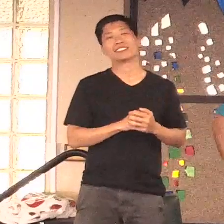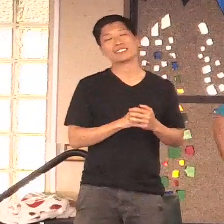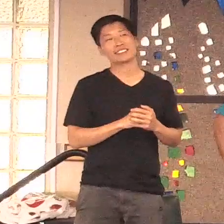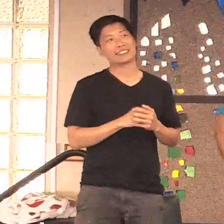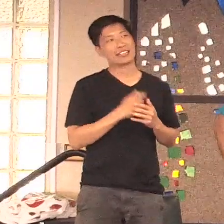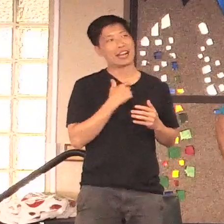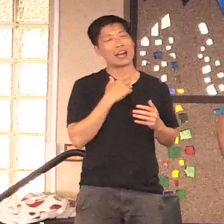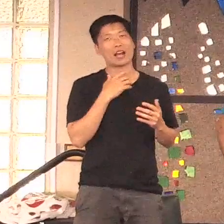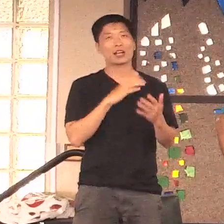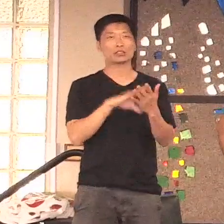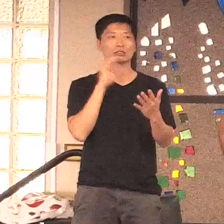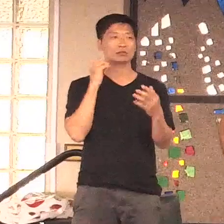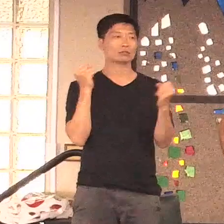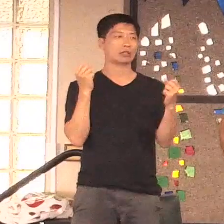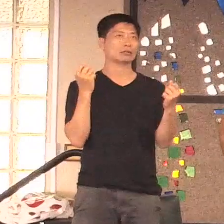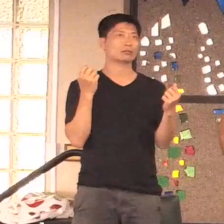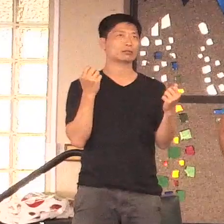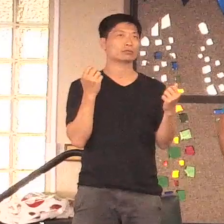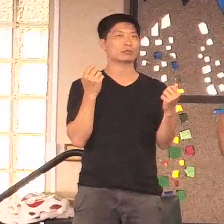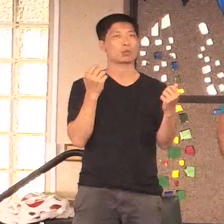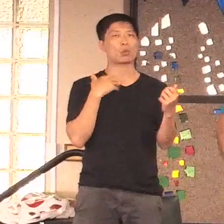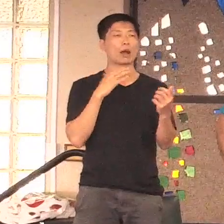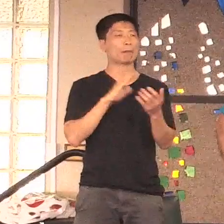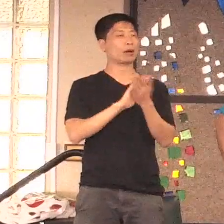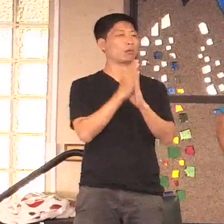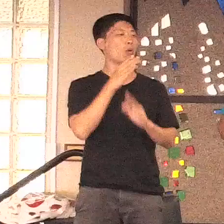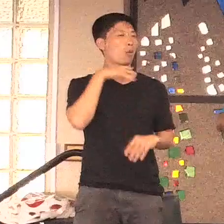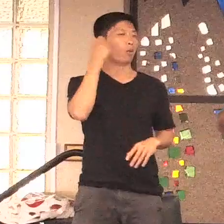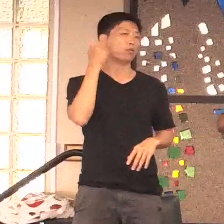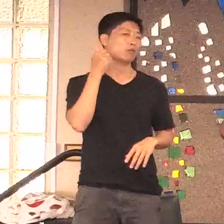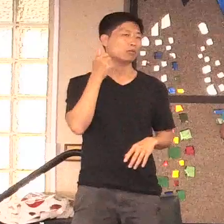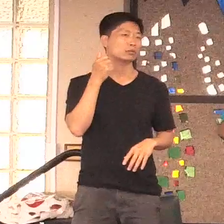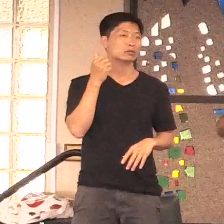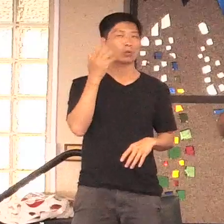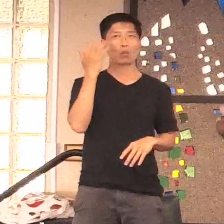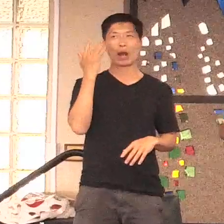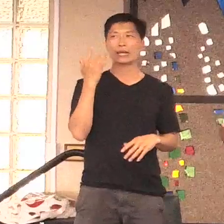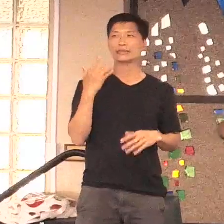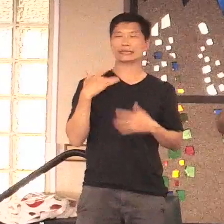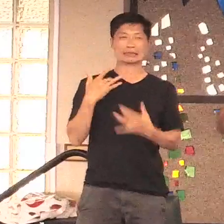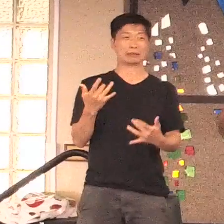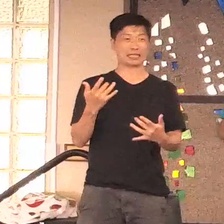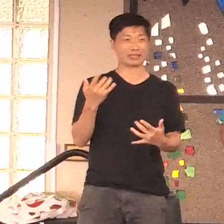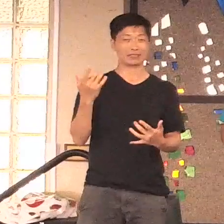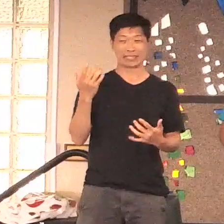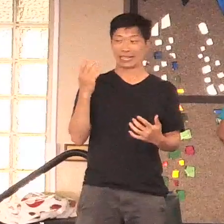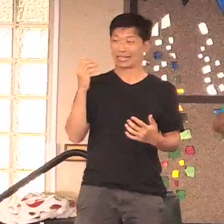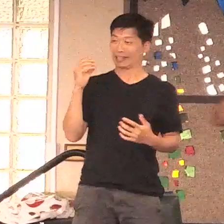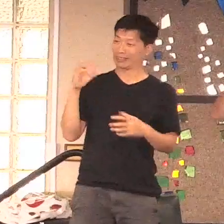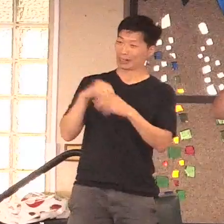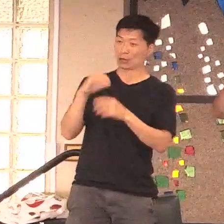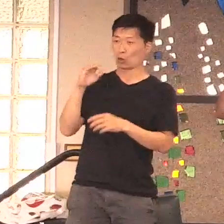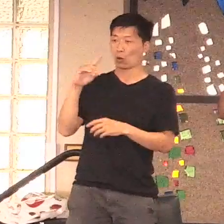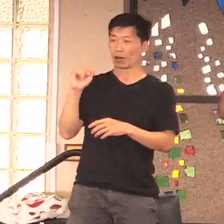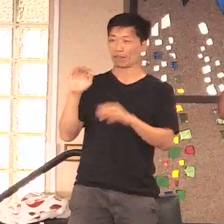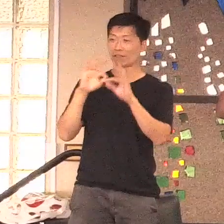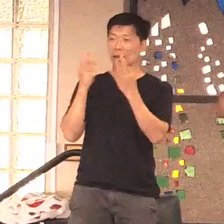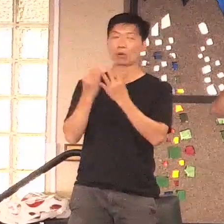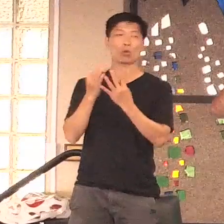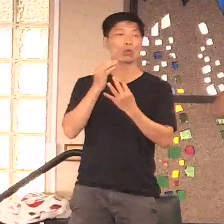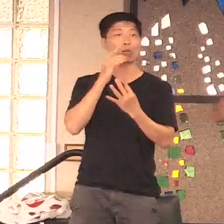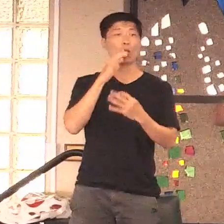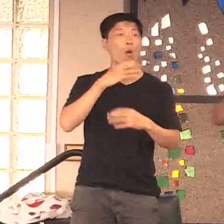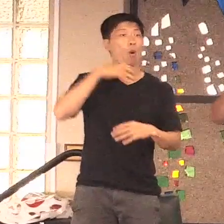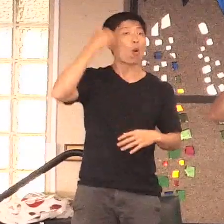I learned to sign probably older in life because typically in a Kota family, if there is signing, the oldest child